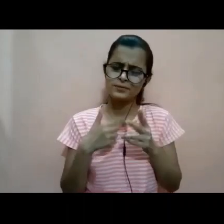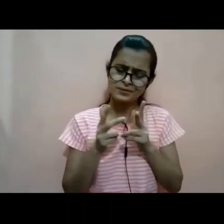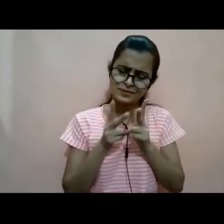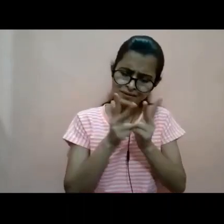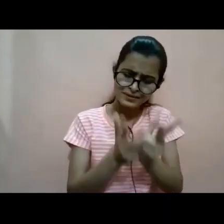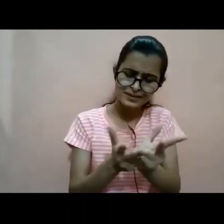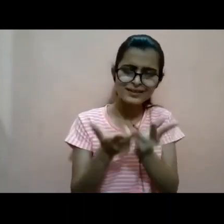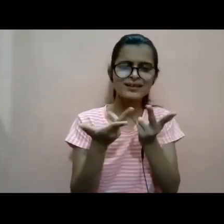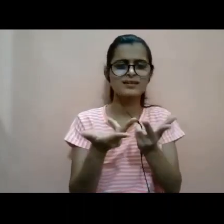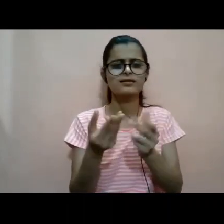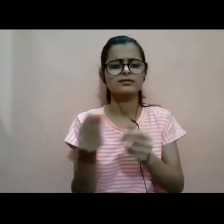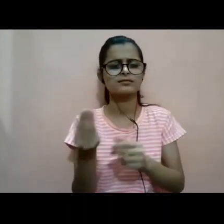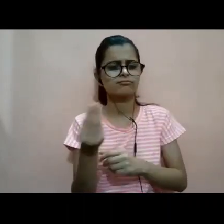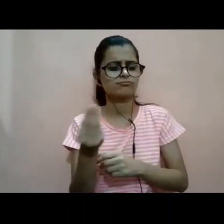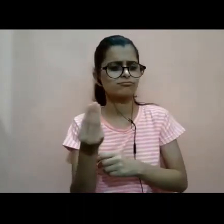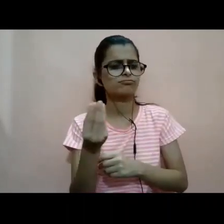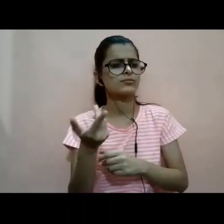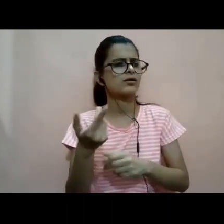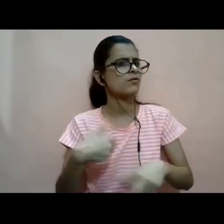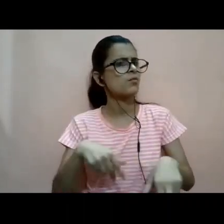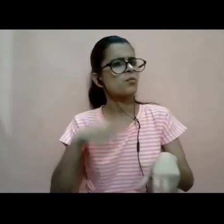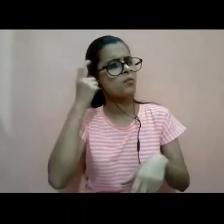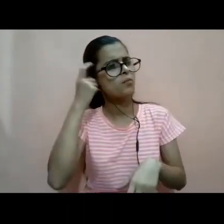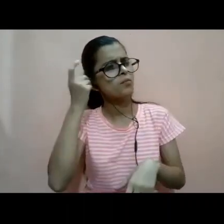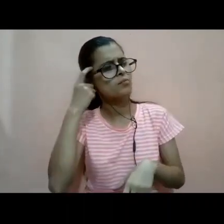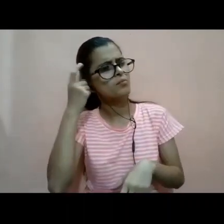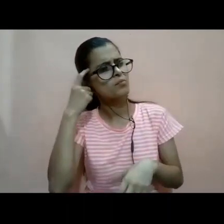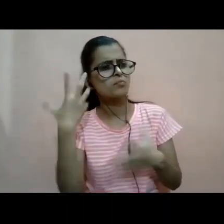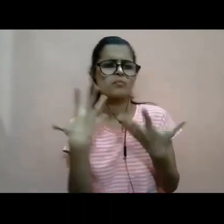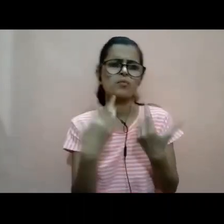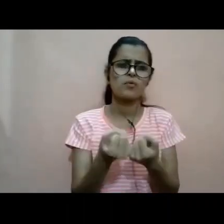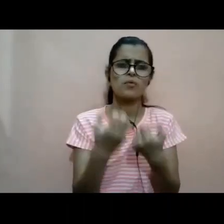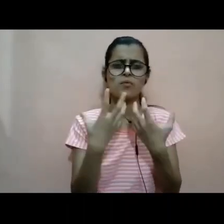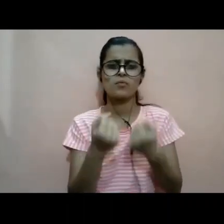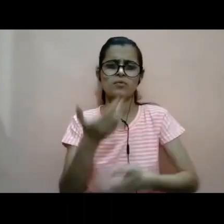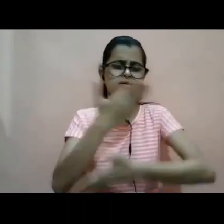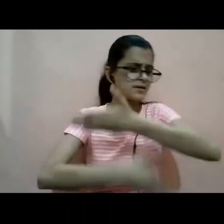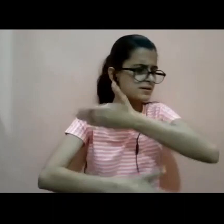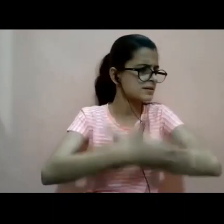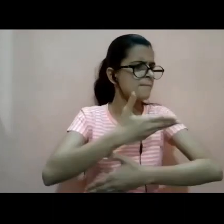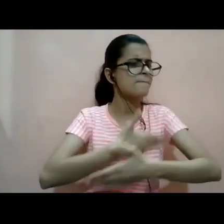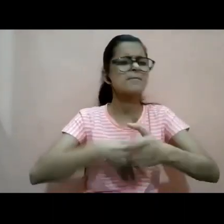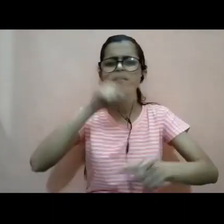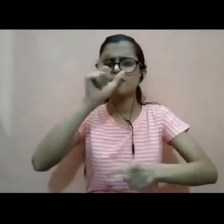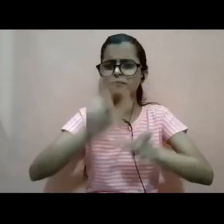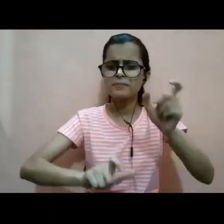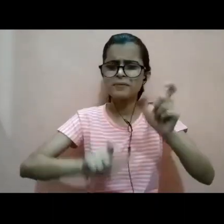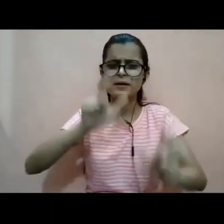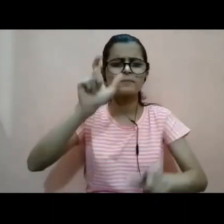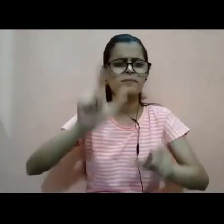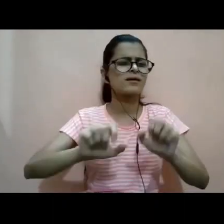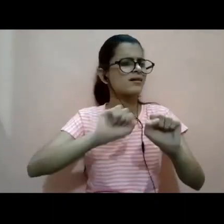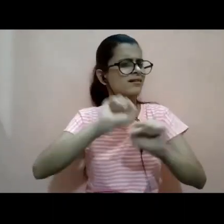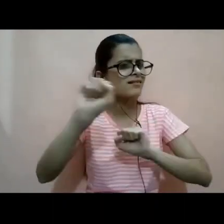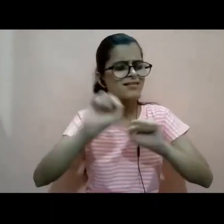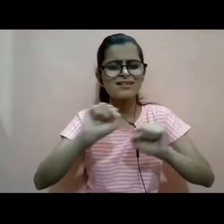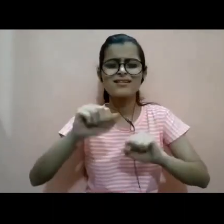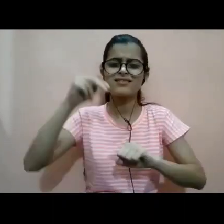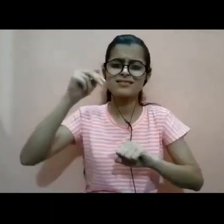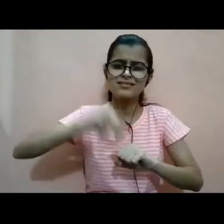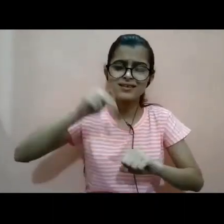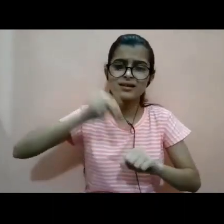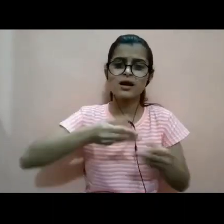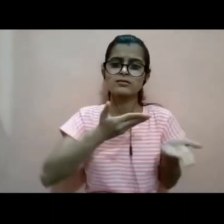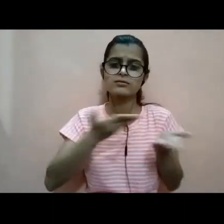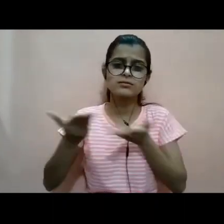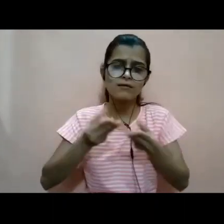power dynamic of expectation which a disabled individual has to meet. So what